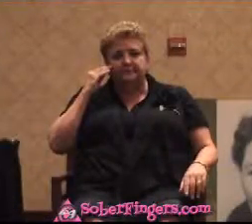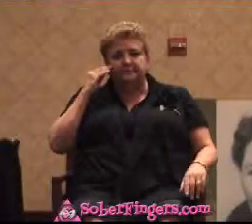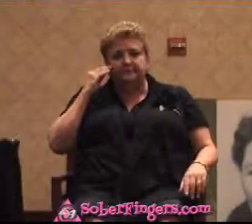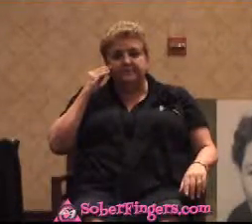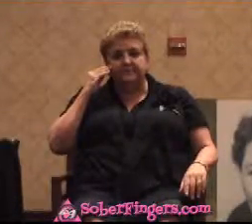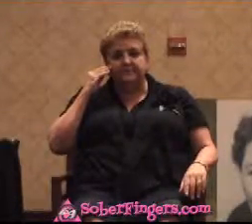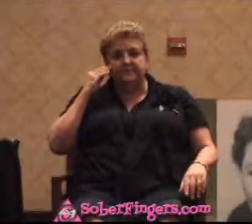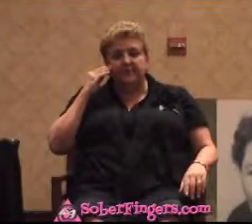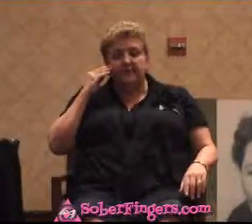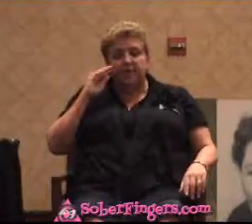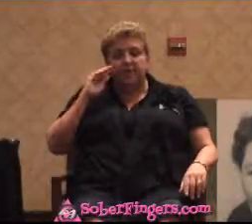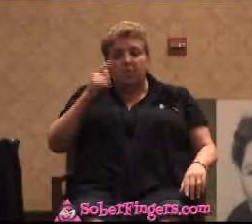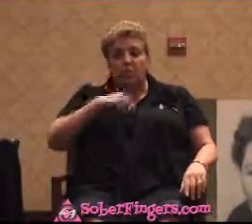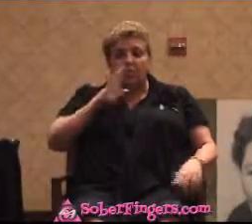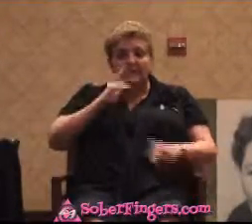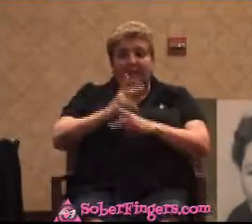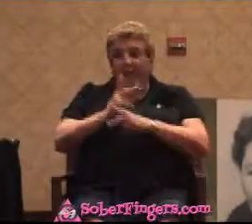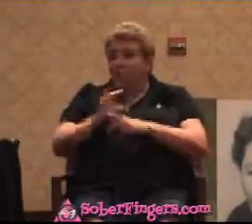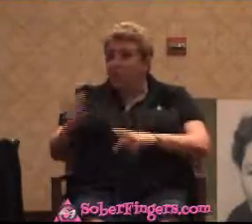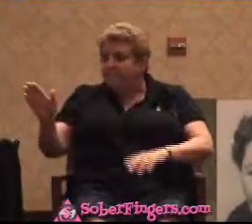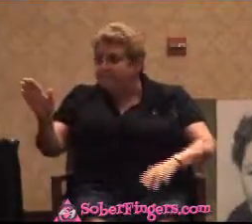We'll take care of it. Thank you.